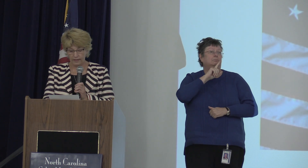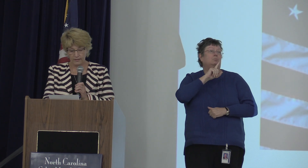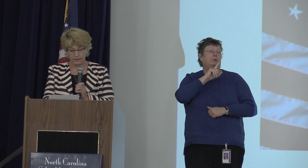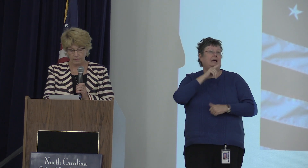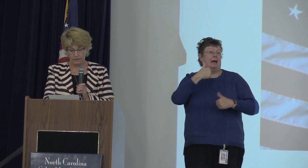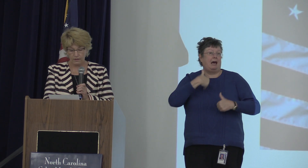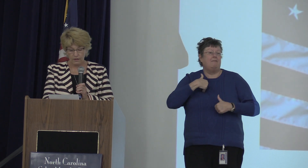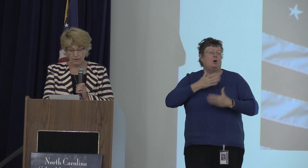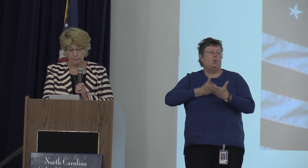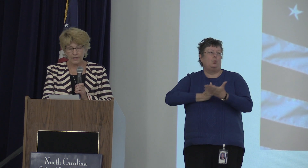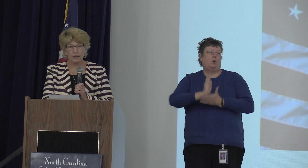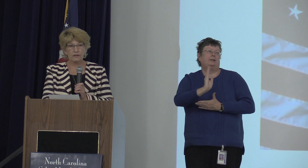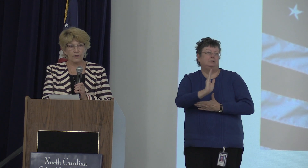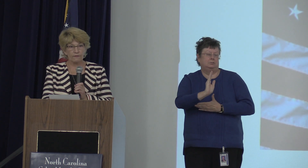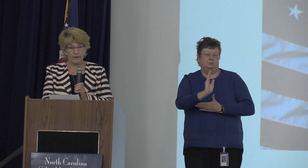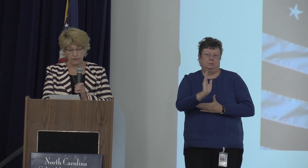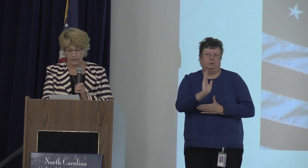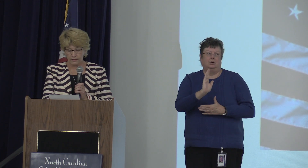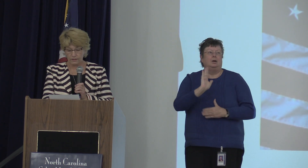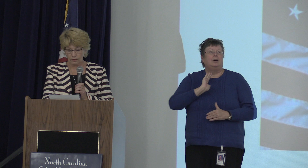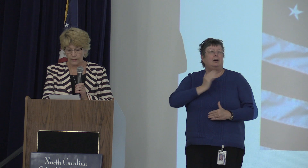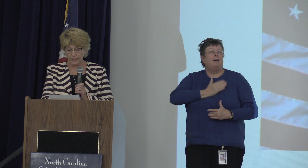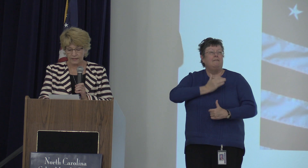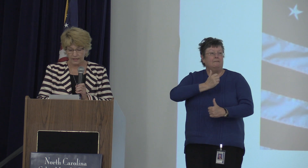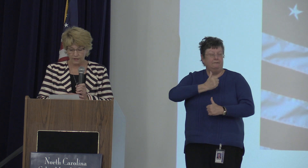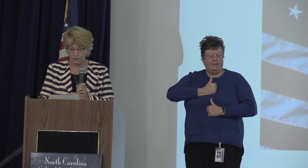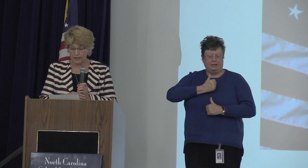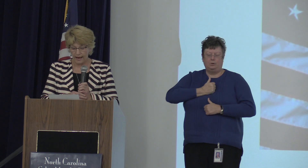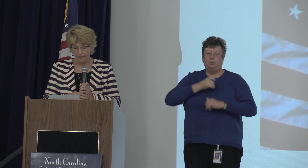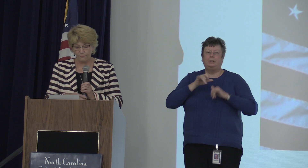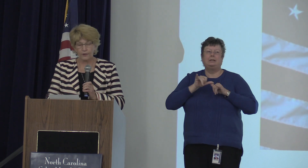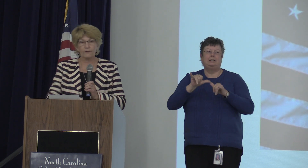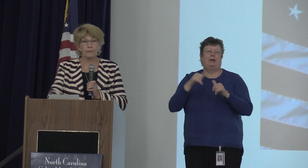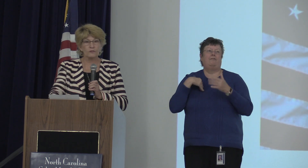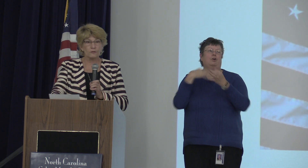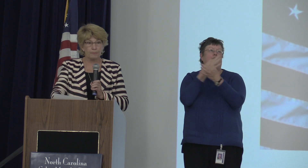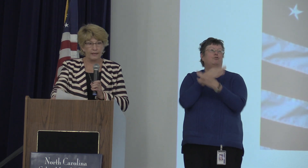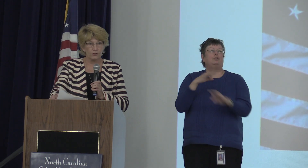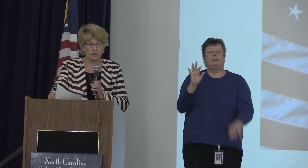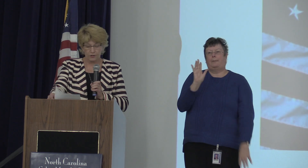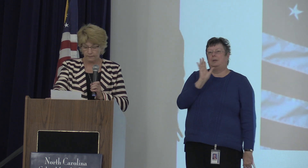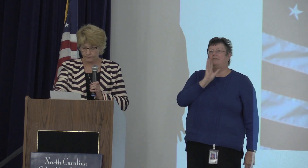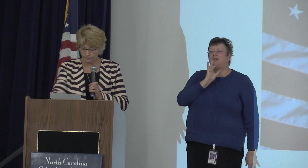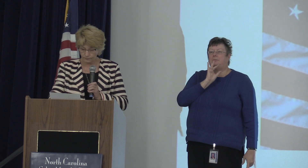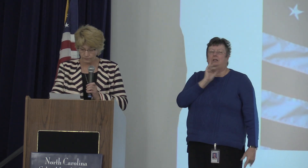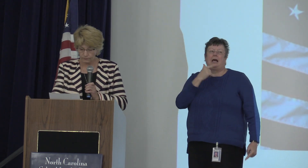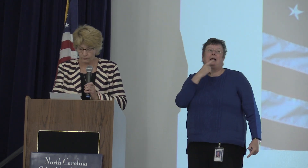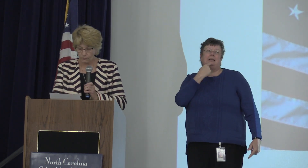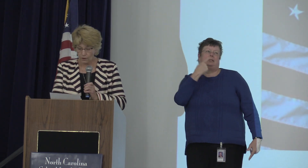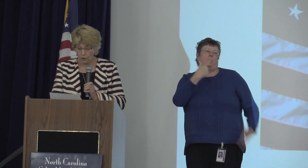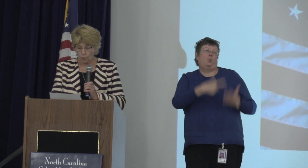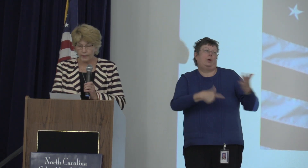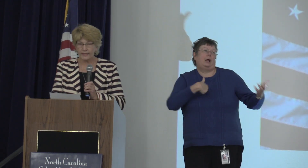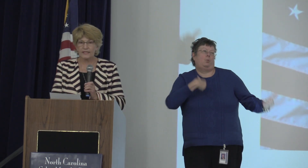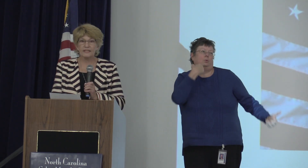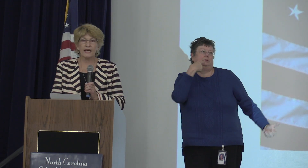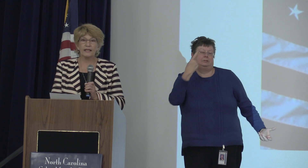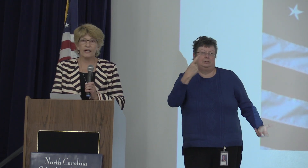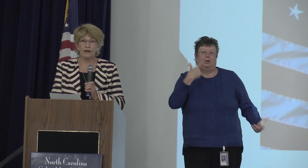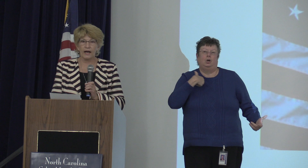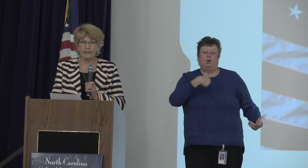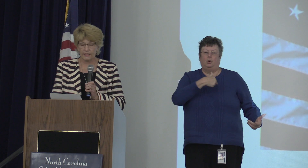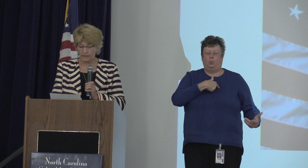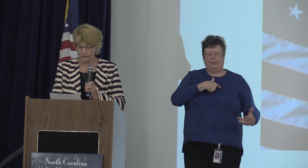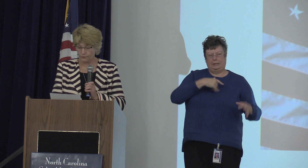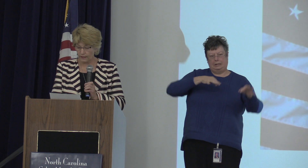our rights. Because of our veterans, we continue to have freedom of speech. We can